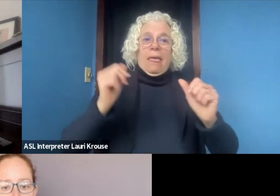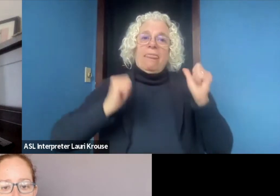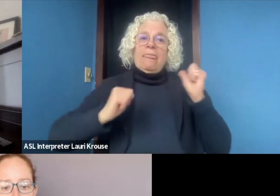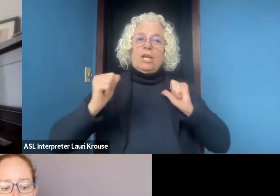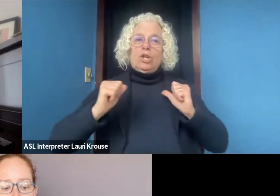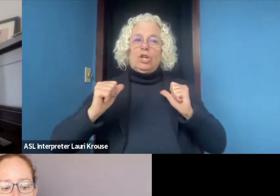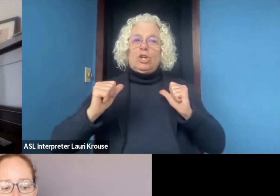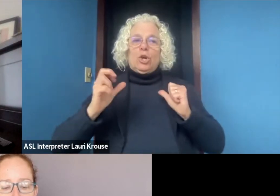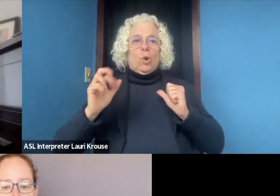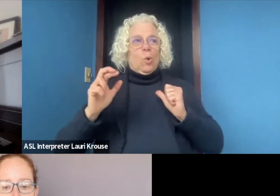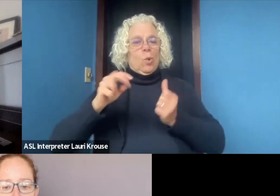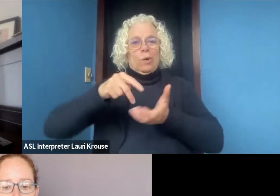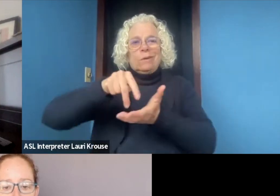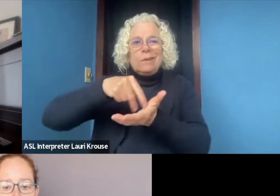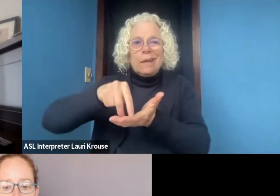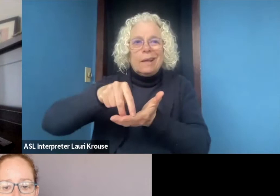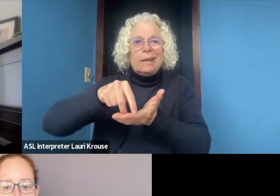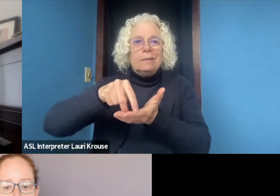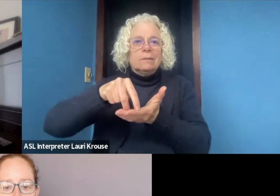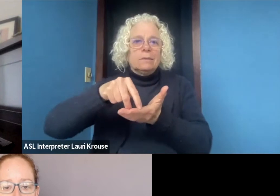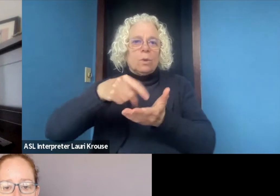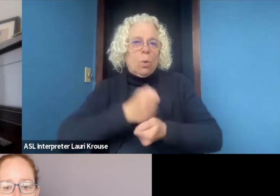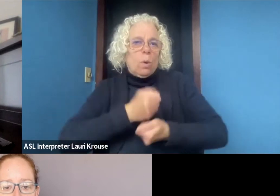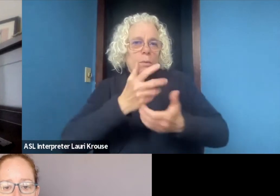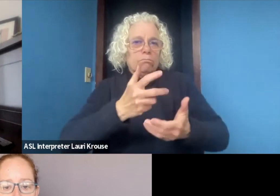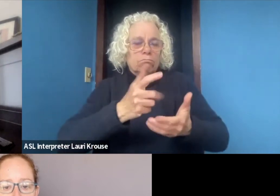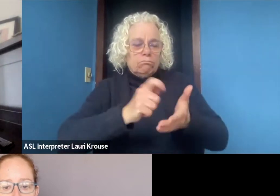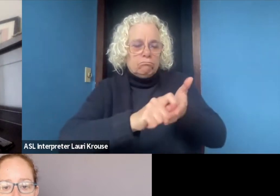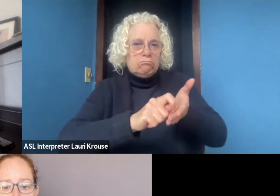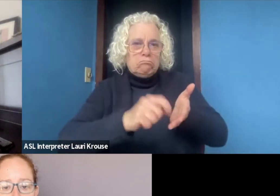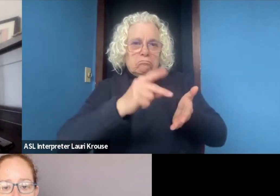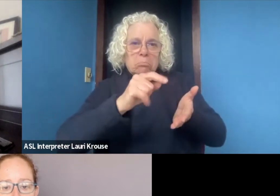way, or written poem, whatever you like. So we'll give you